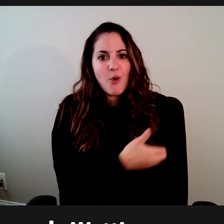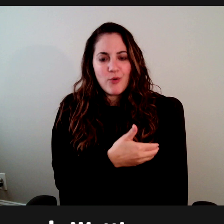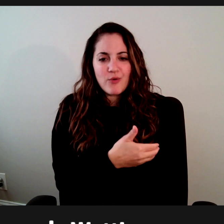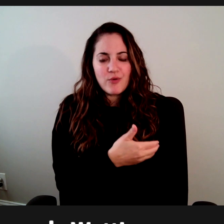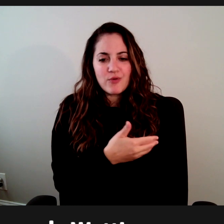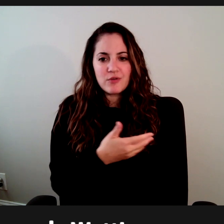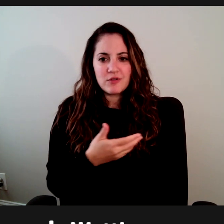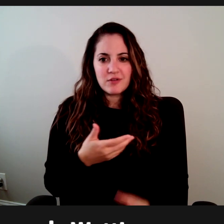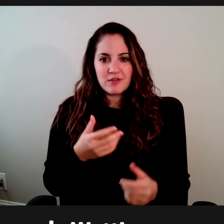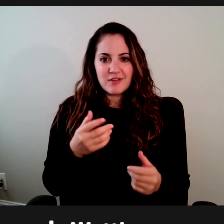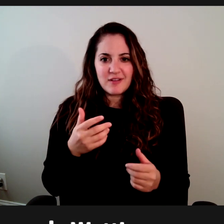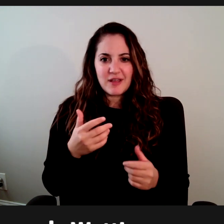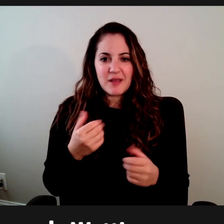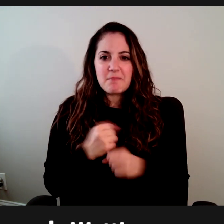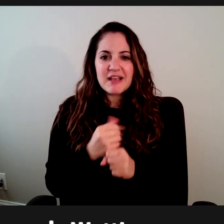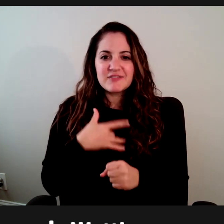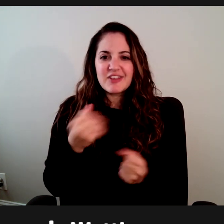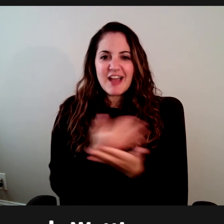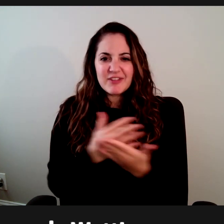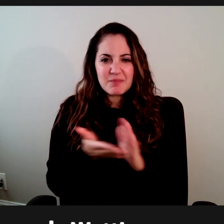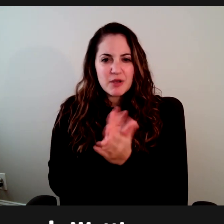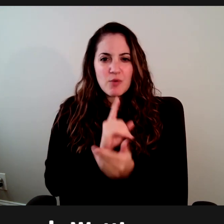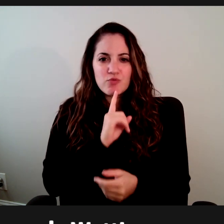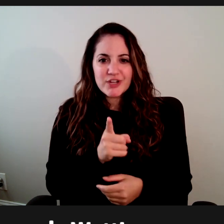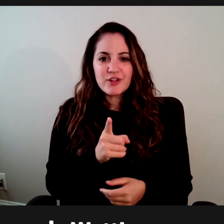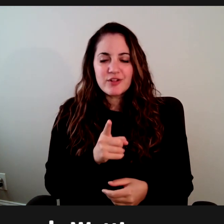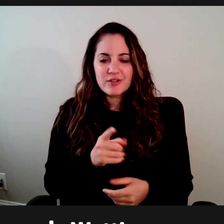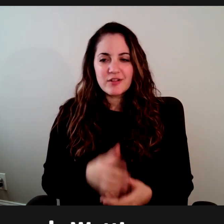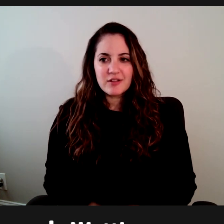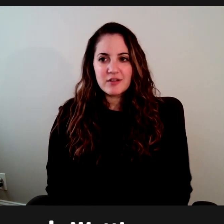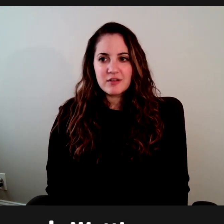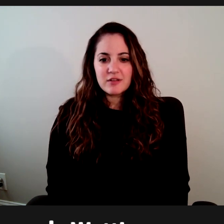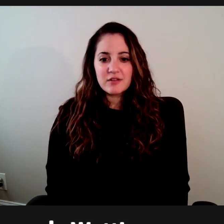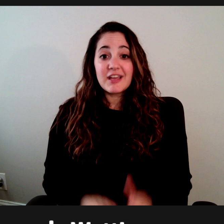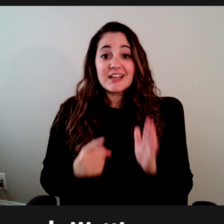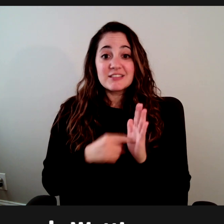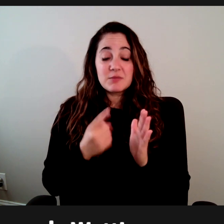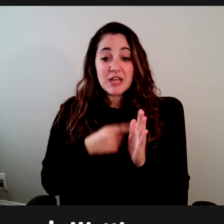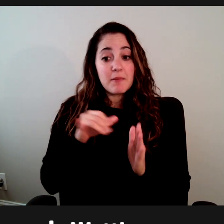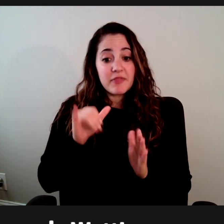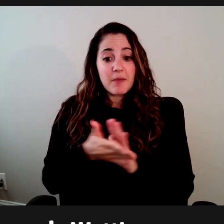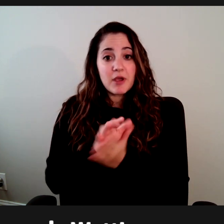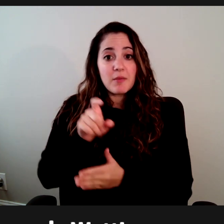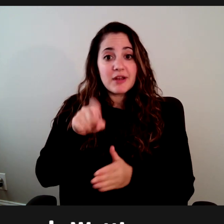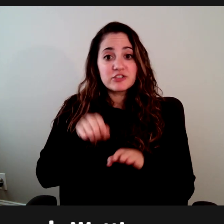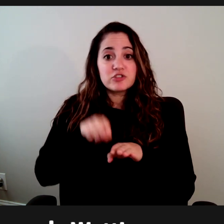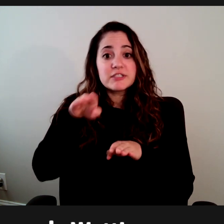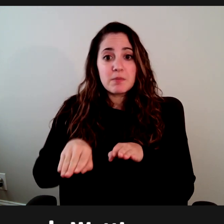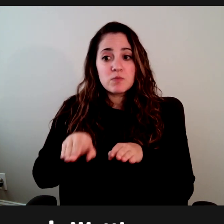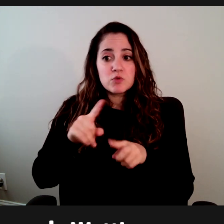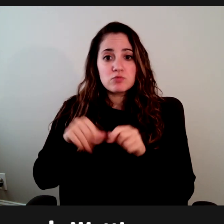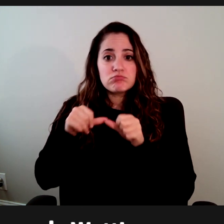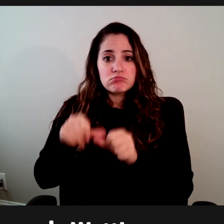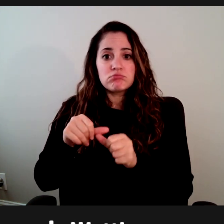power, mm-hmm. and makes things real. Mm-hmm. And it's sometimes a necessary step